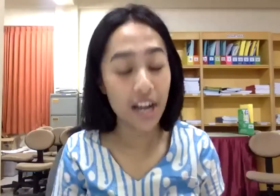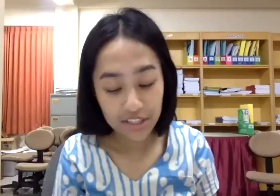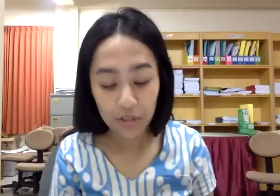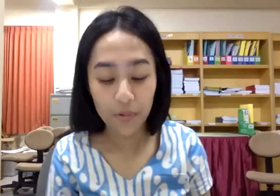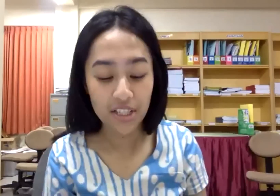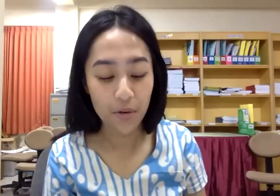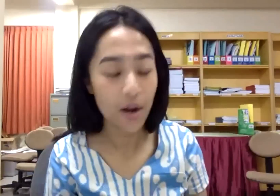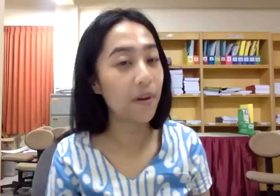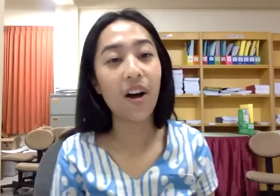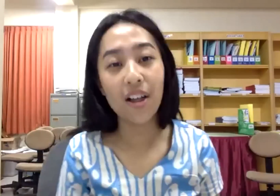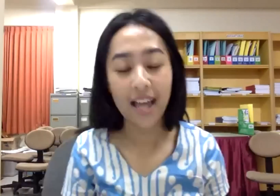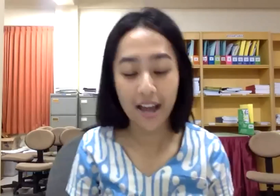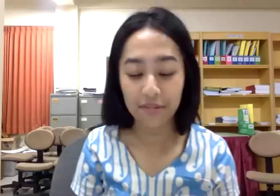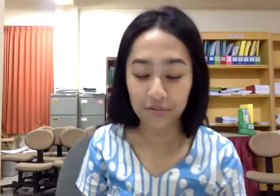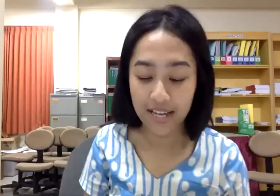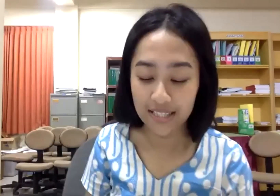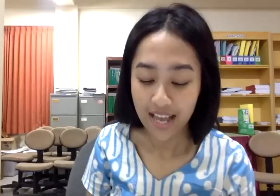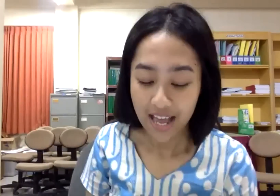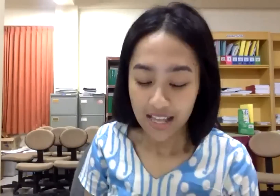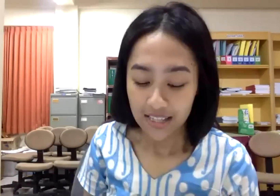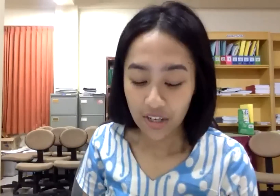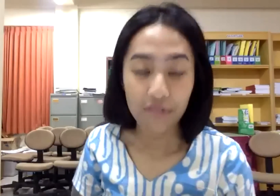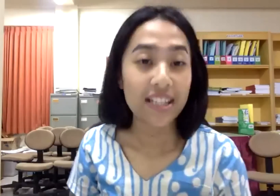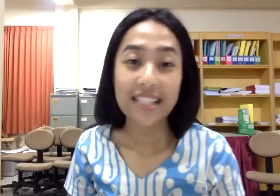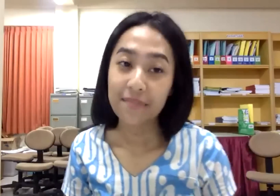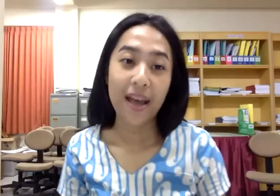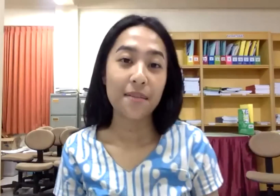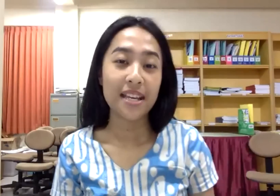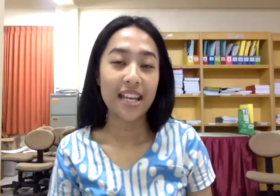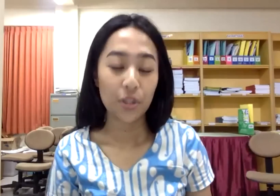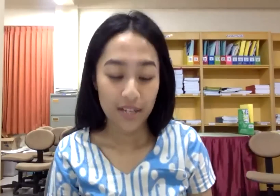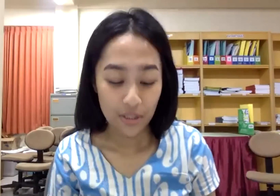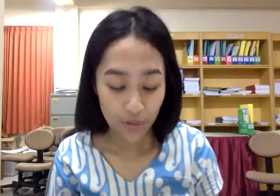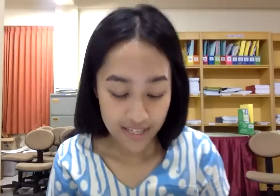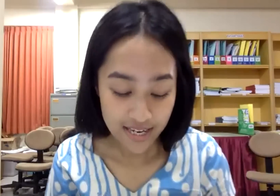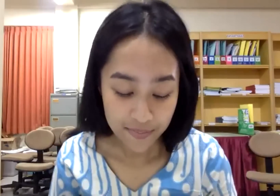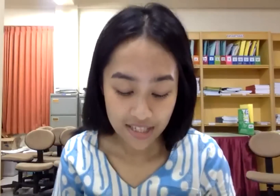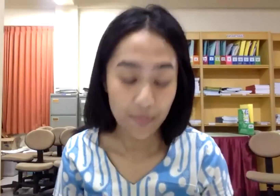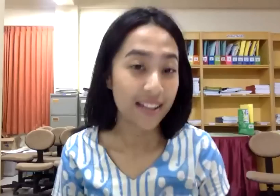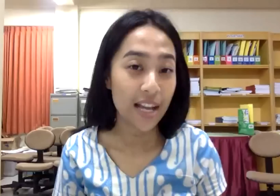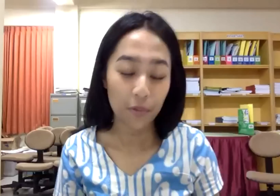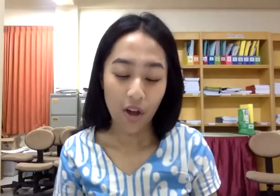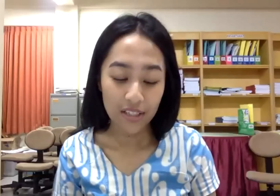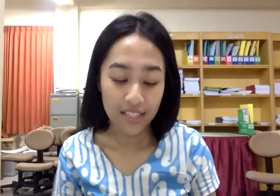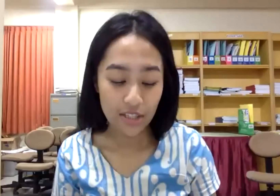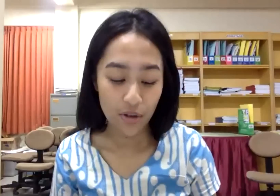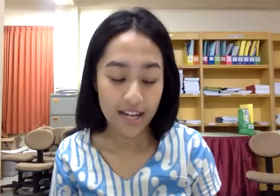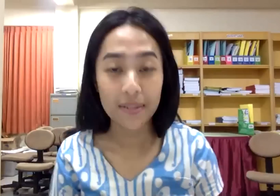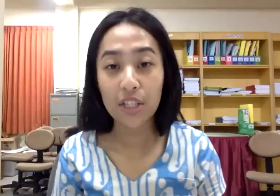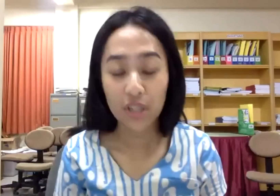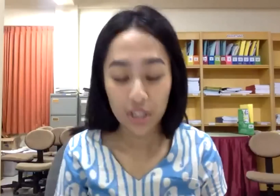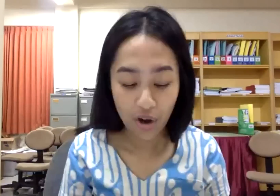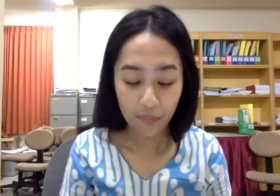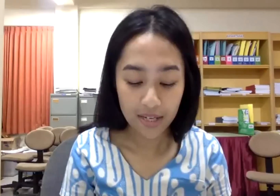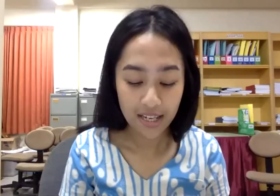this current situation where we all have to face the COVID-19 pandemic in 2020, but despite that, we all need to adapt